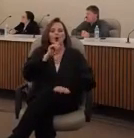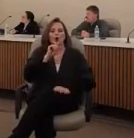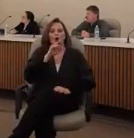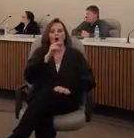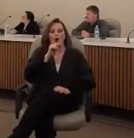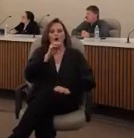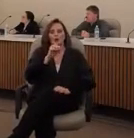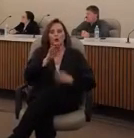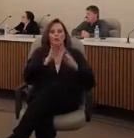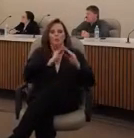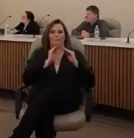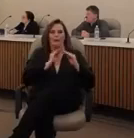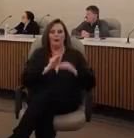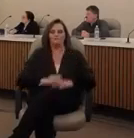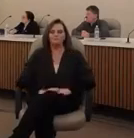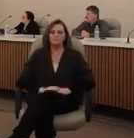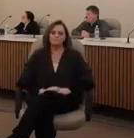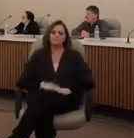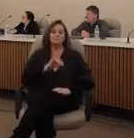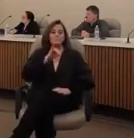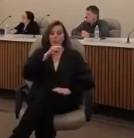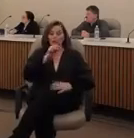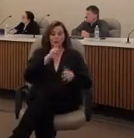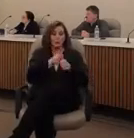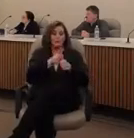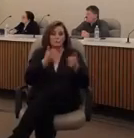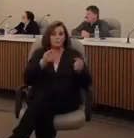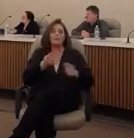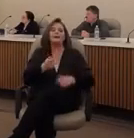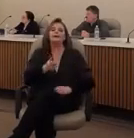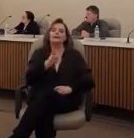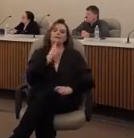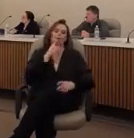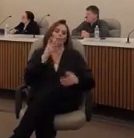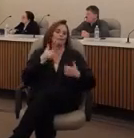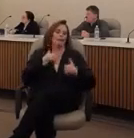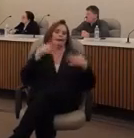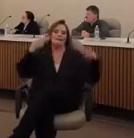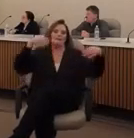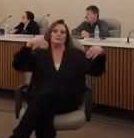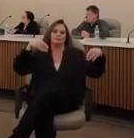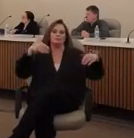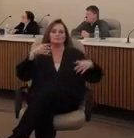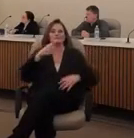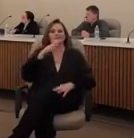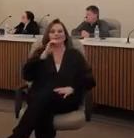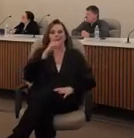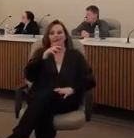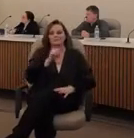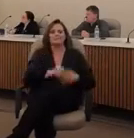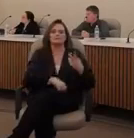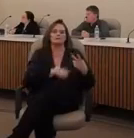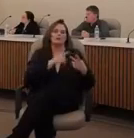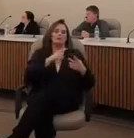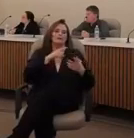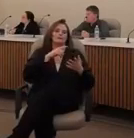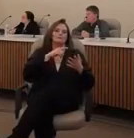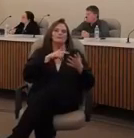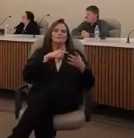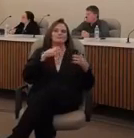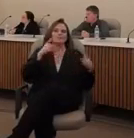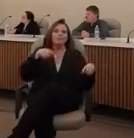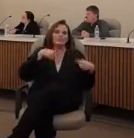of the operation. He's always maintained retail sales of vehicle-related items such as tires,